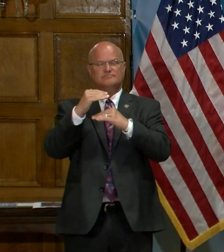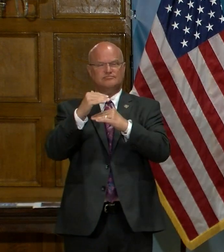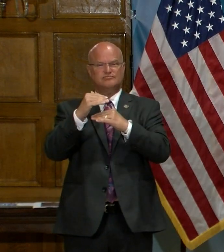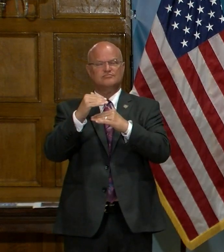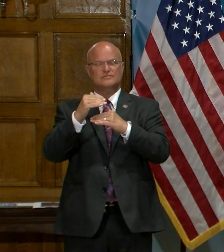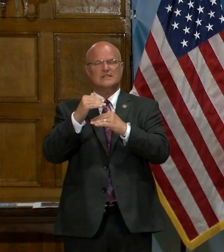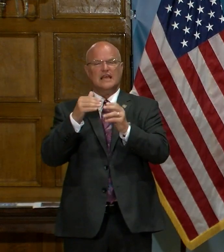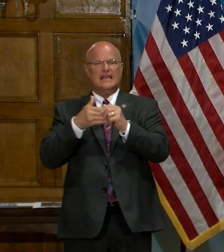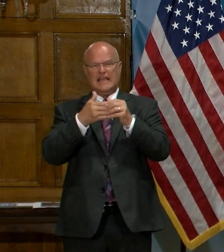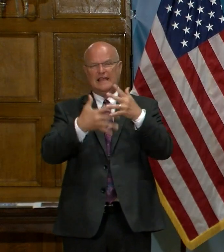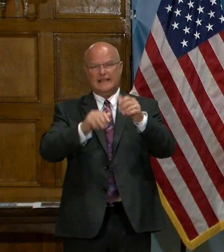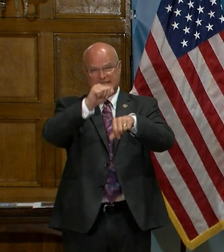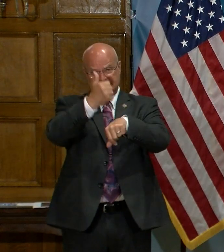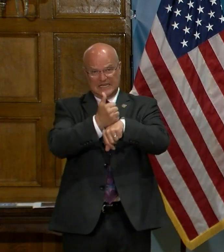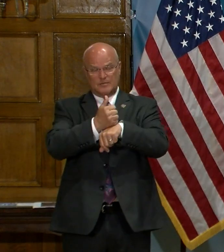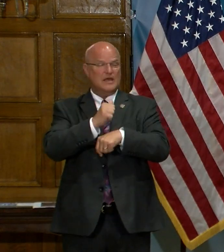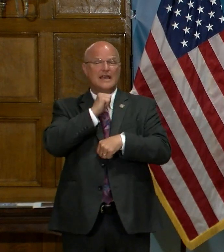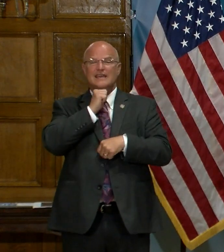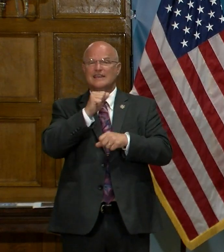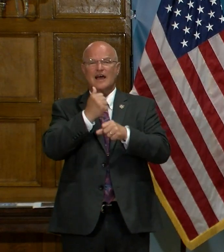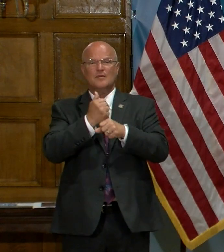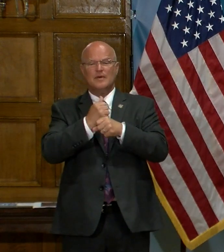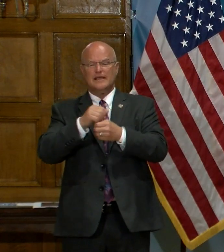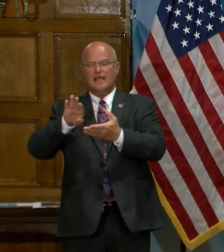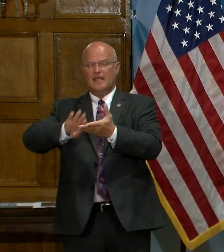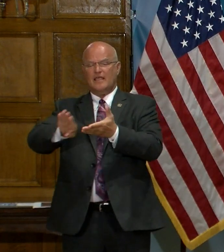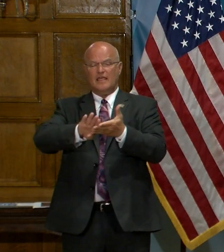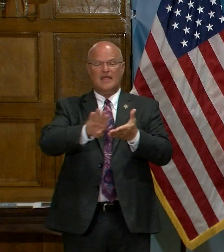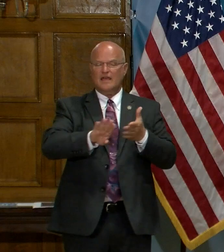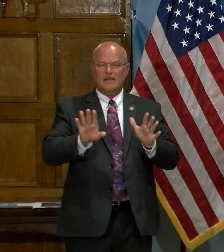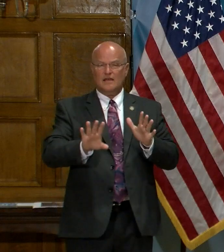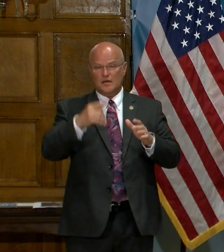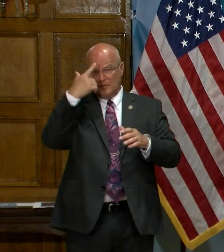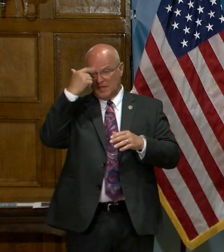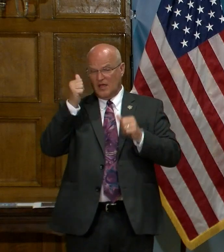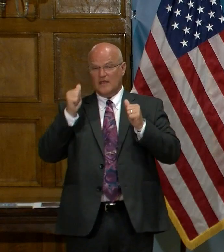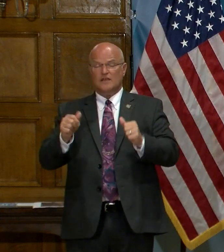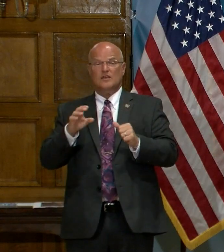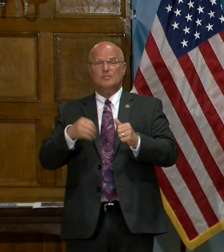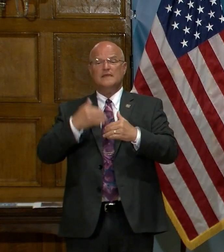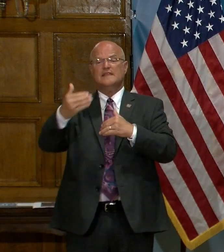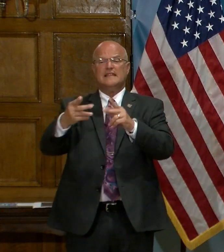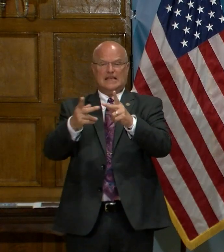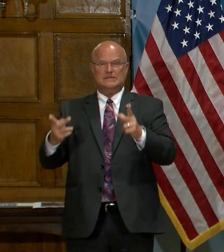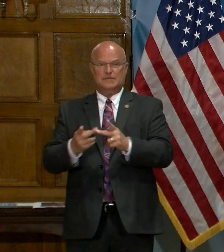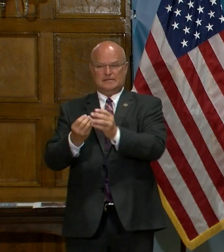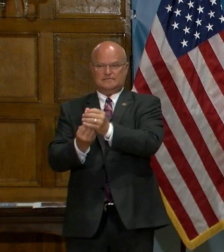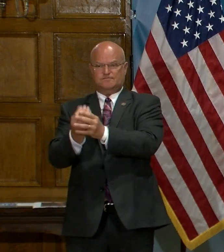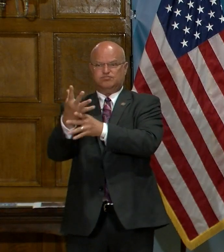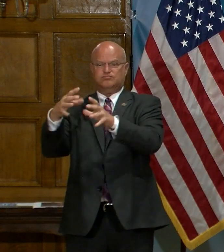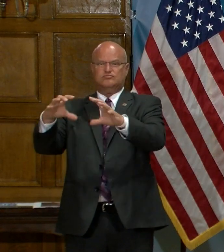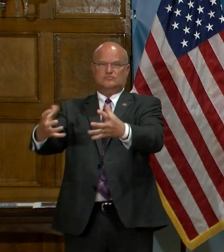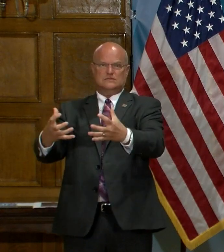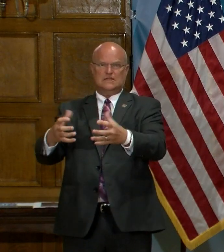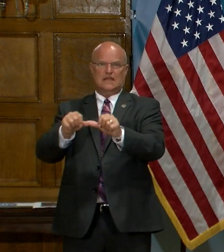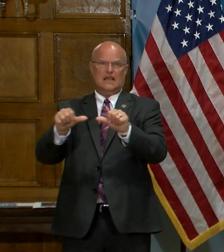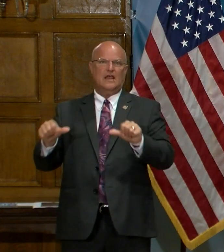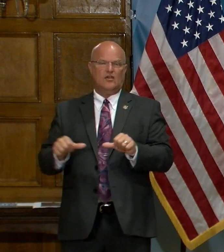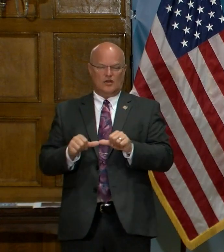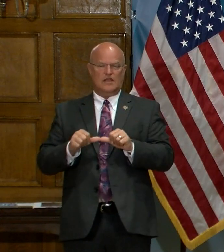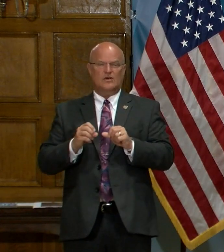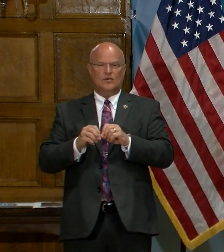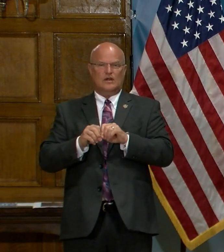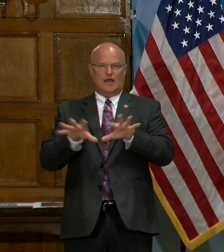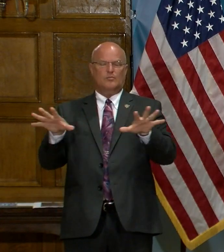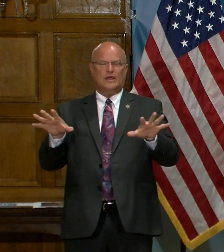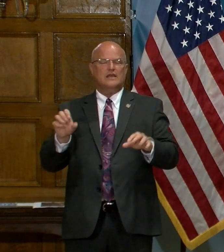restrictions and guidelines in place and not make them exempt, because they could be the next place that we might have a wave or